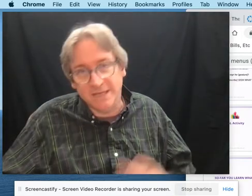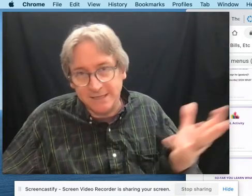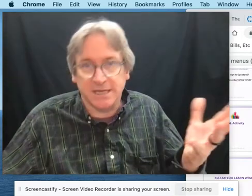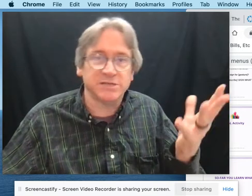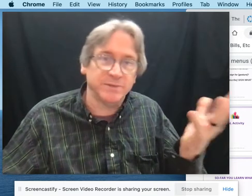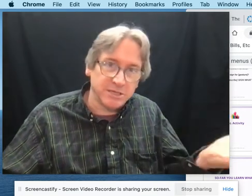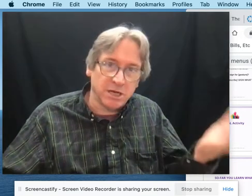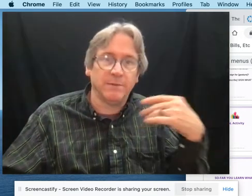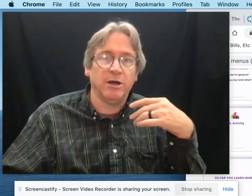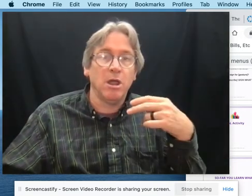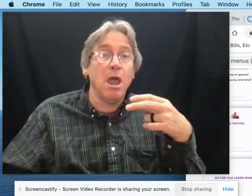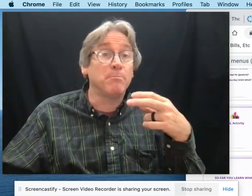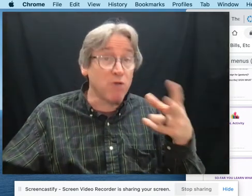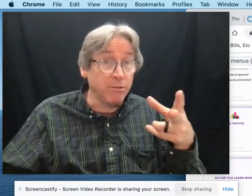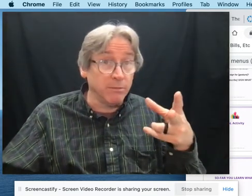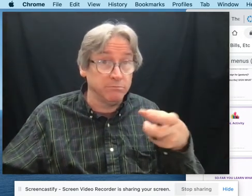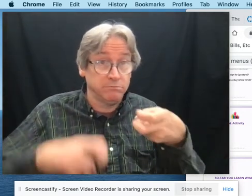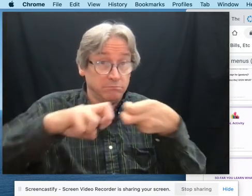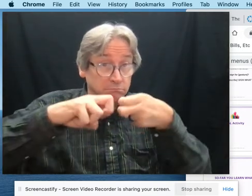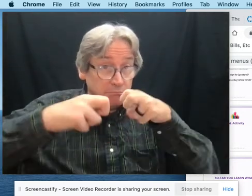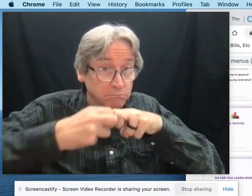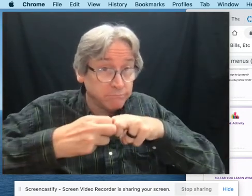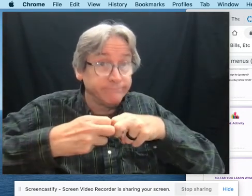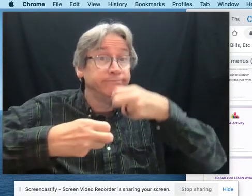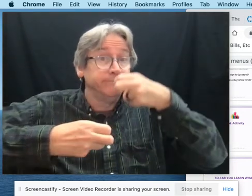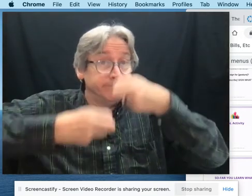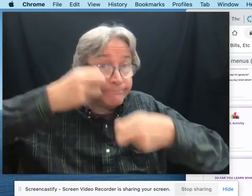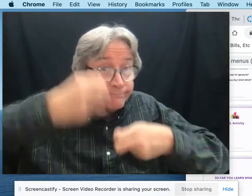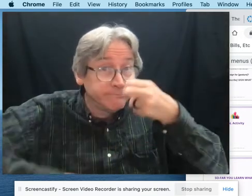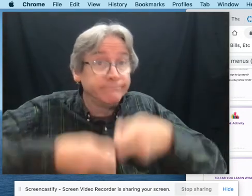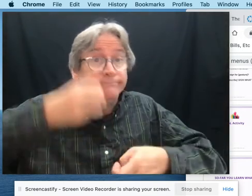We did discuss, we did talk about problem.